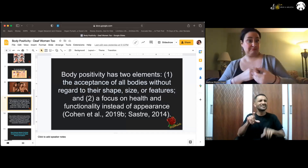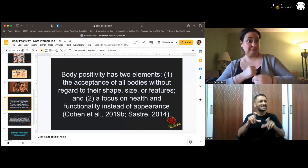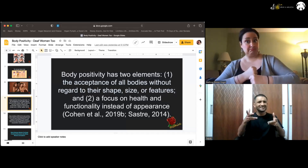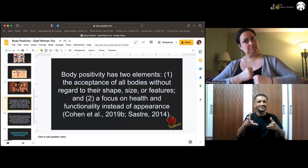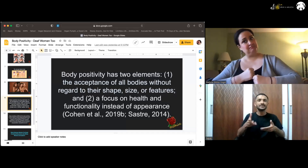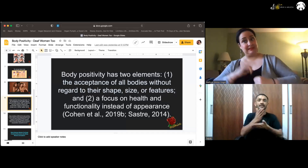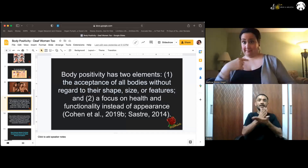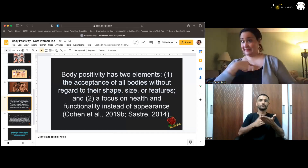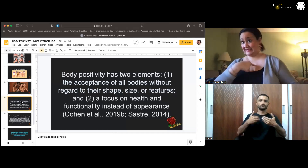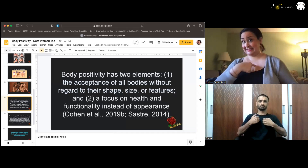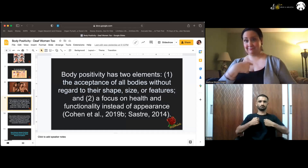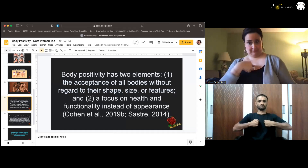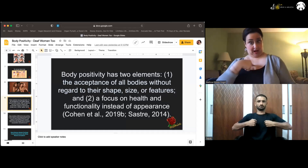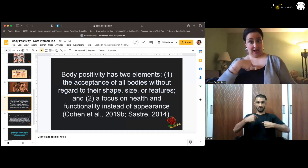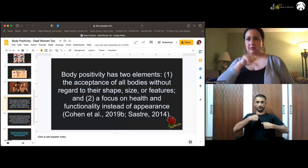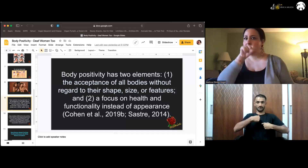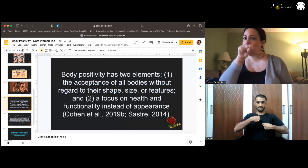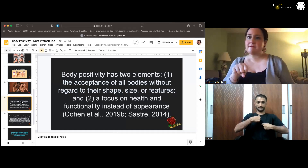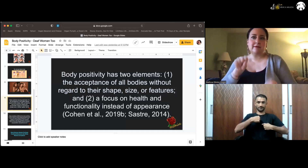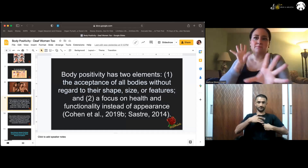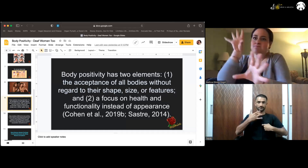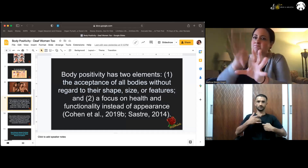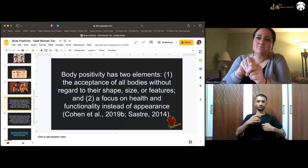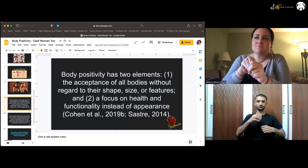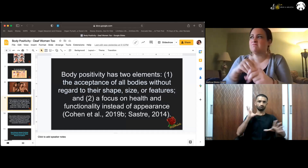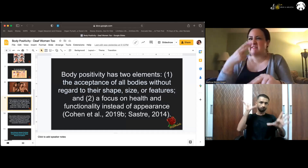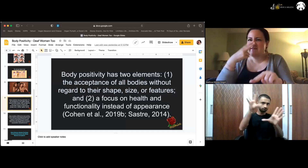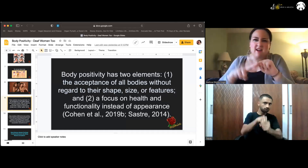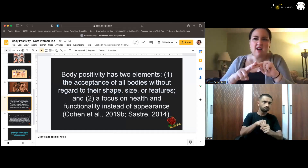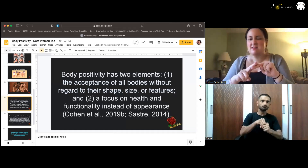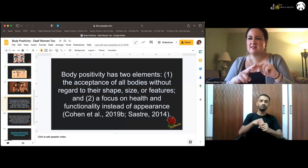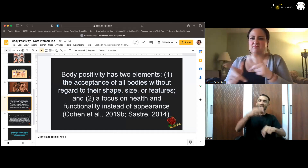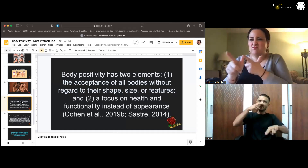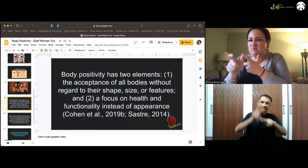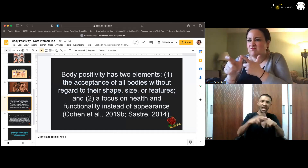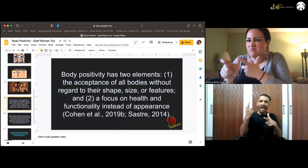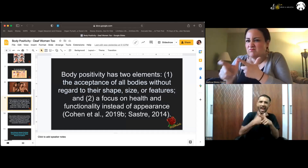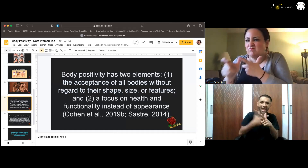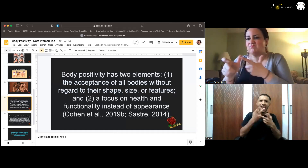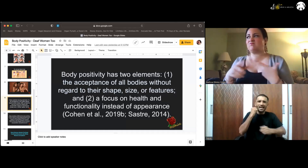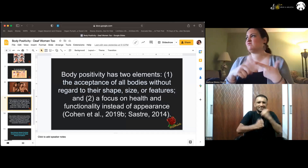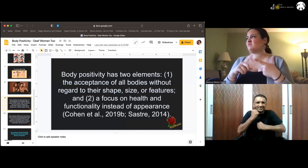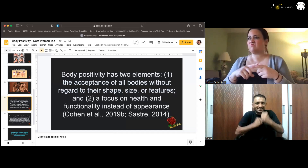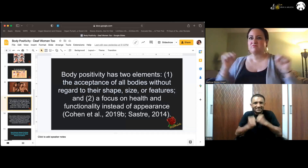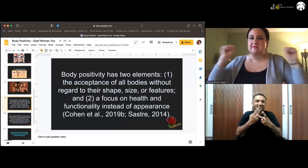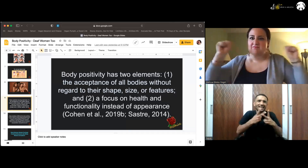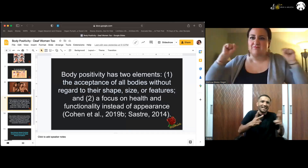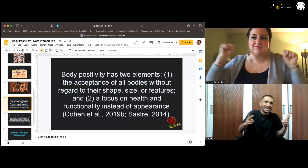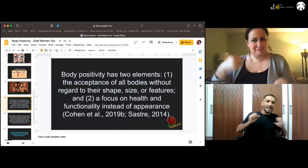reason. Or also a few people think that if we are overweighted, there may be some kind of diseases in us. So it's